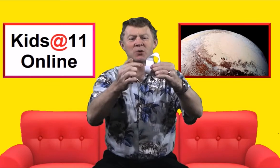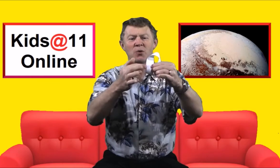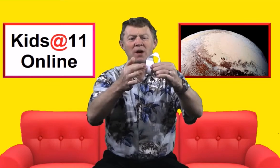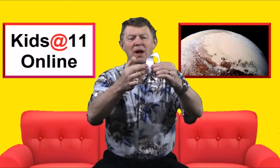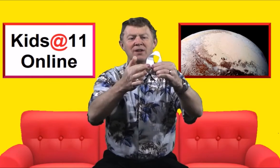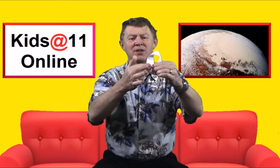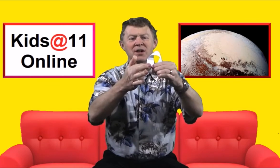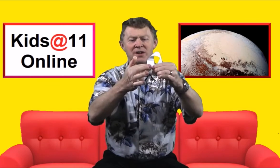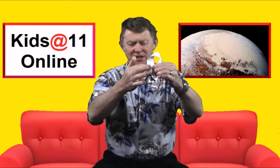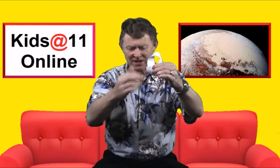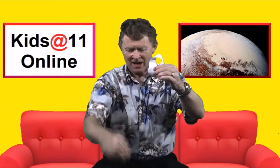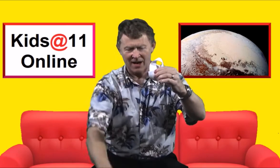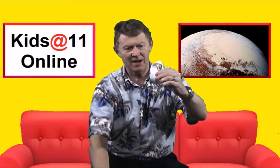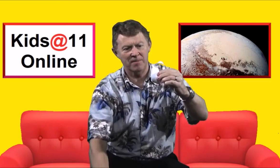pencil and started here